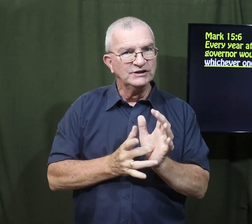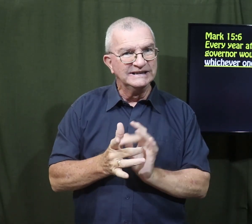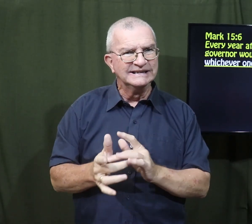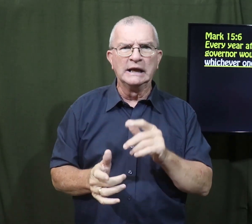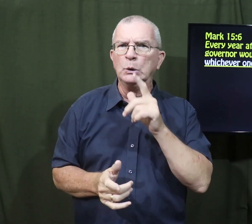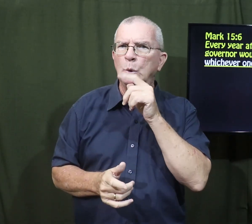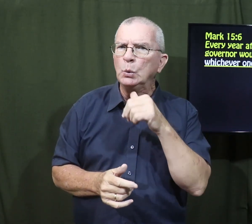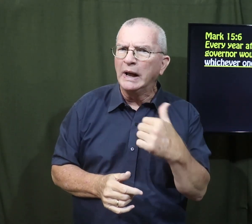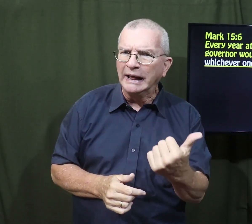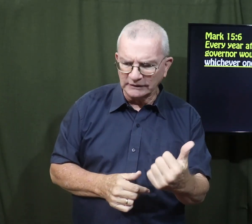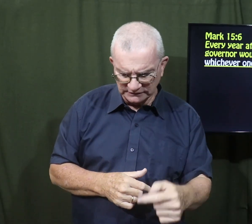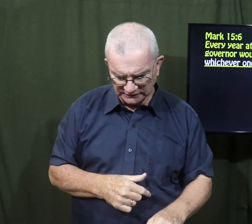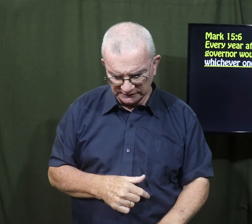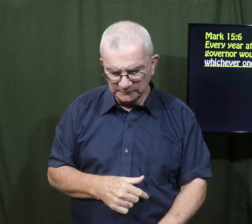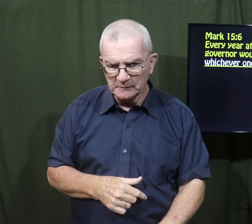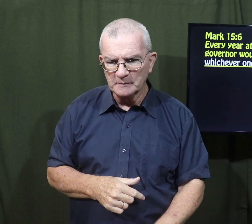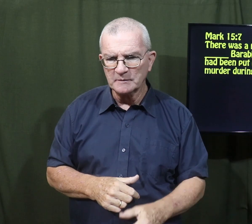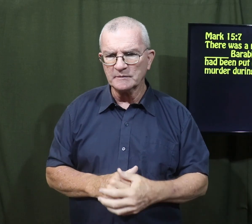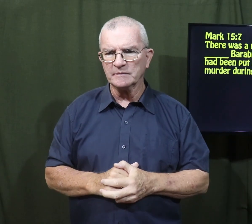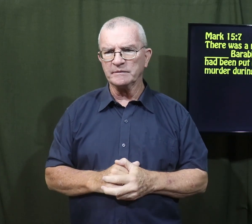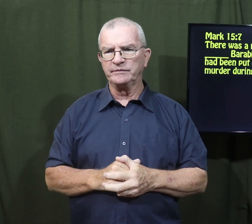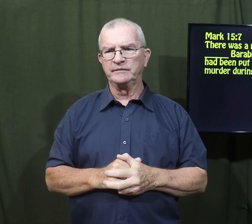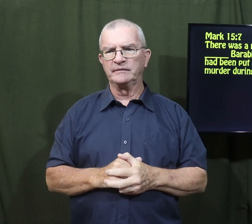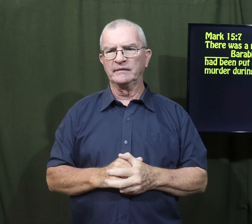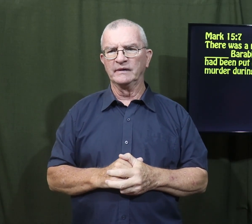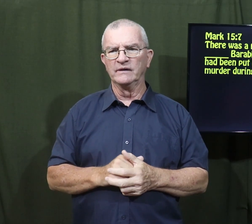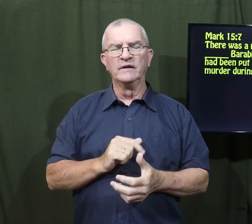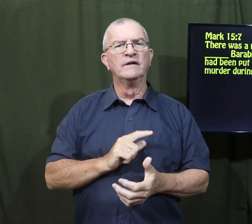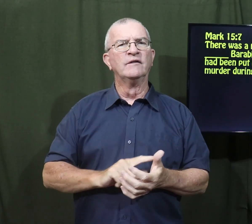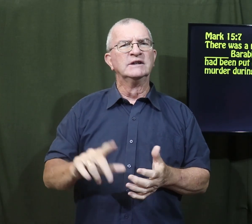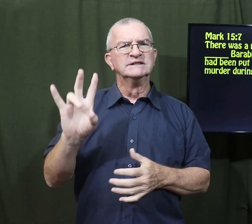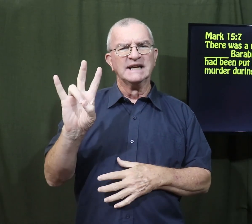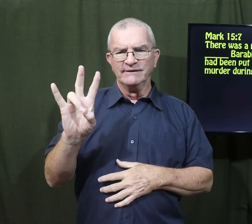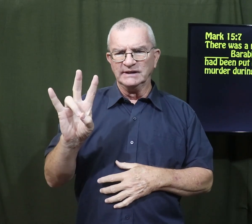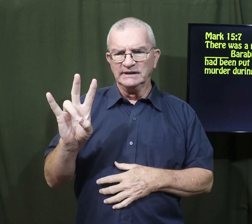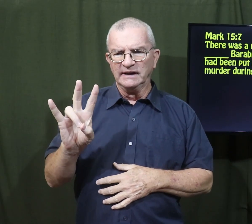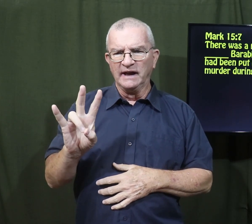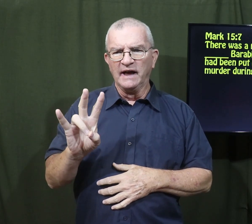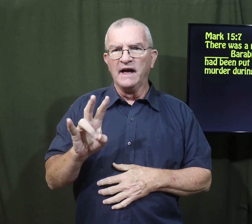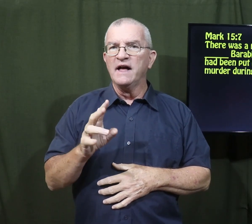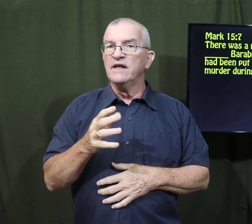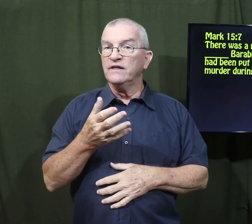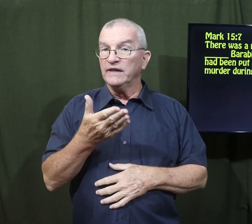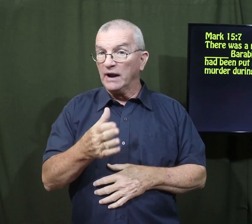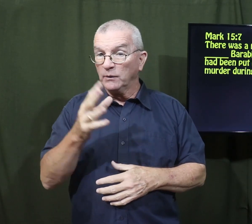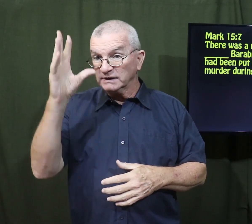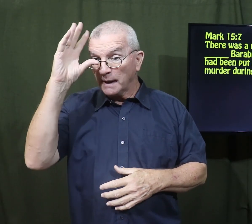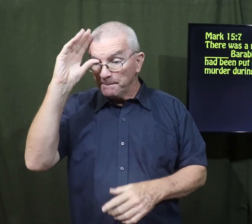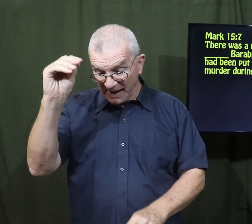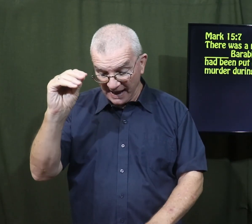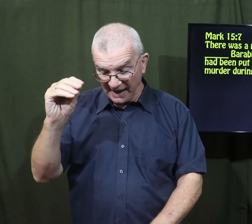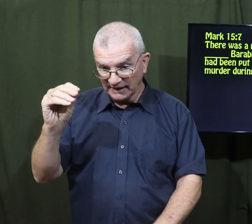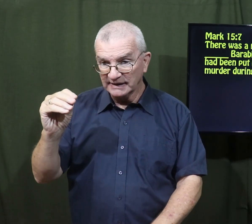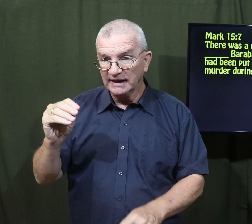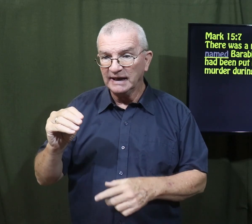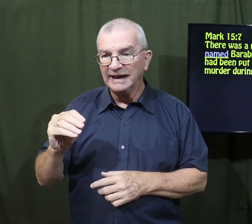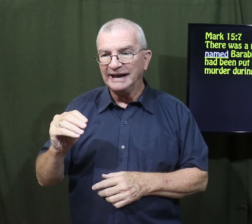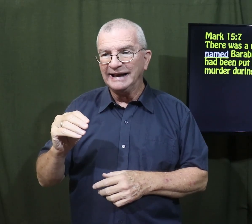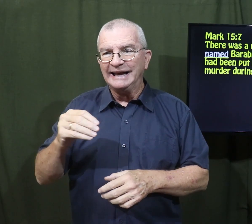same thing about Jesus. But who else? Verse 7. There was a